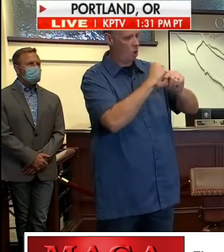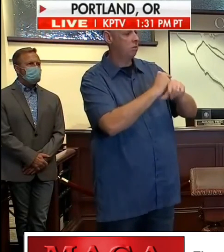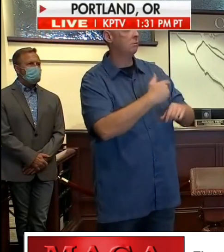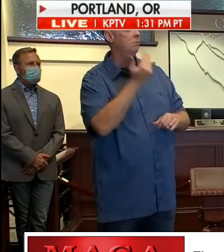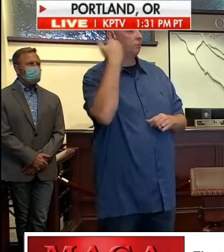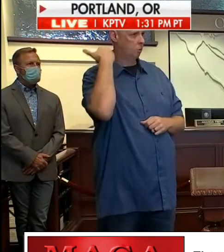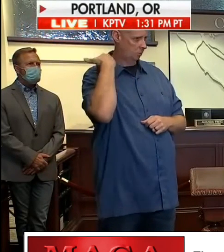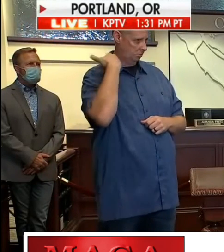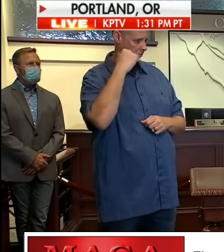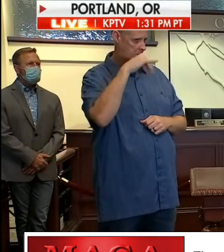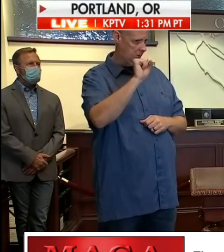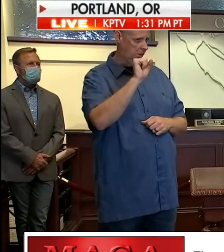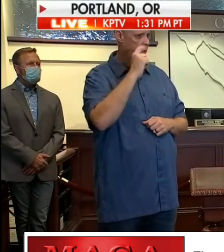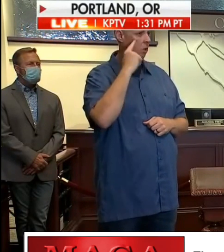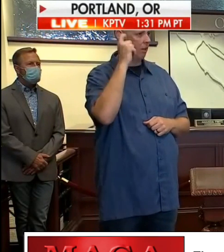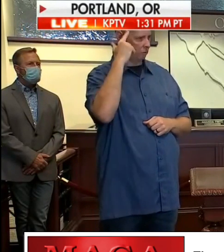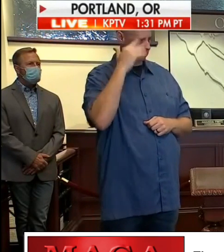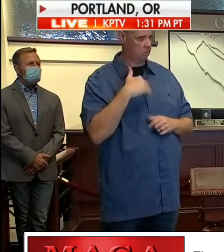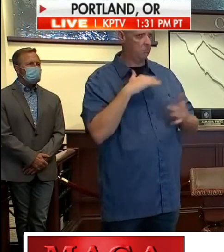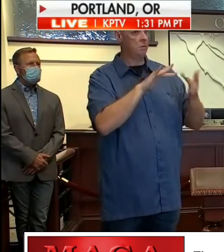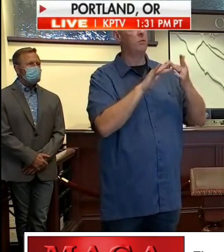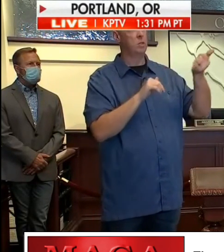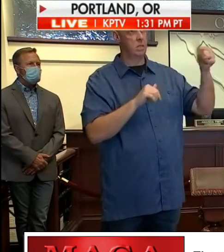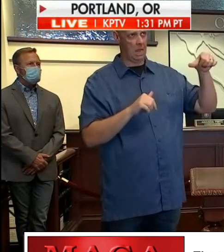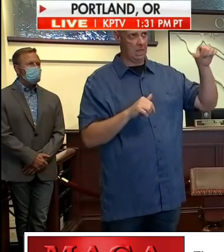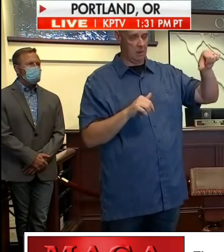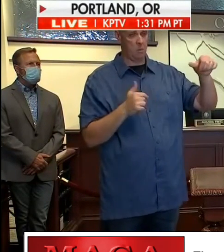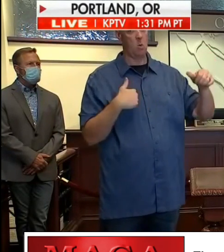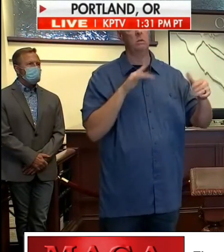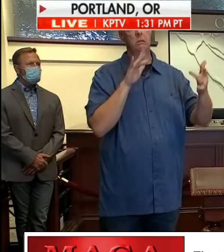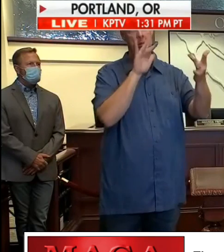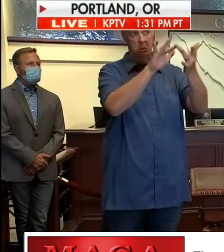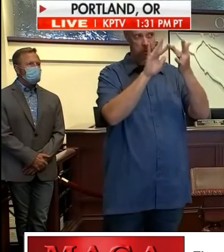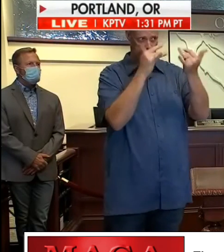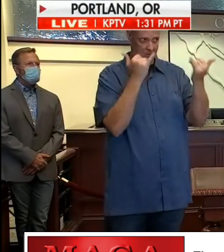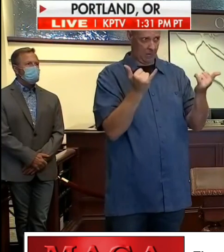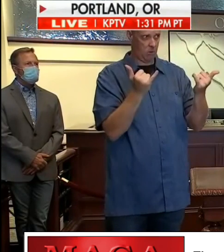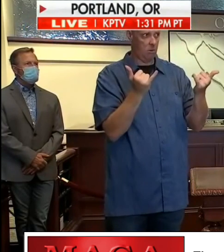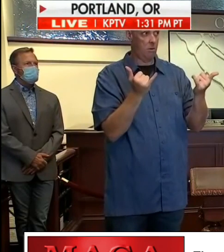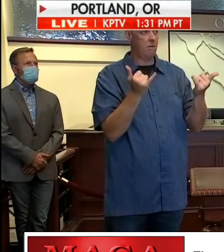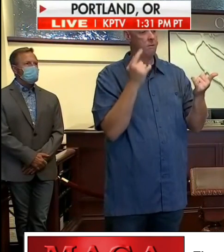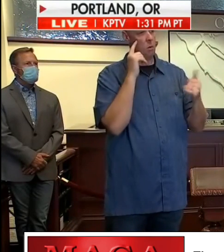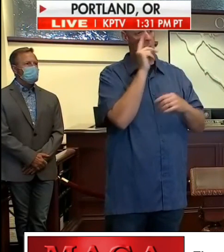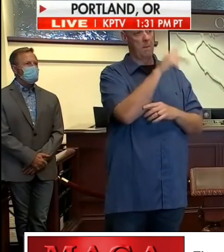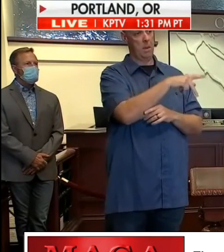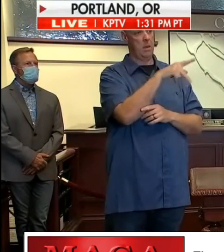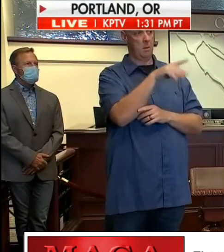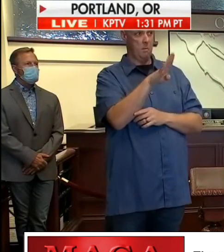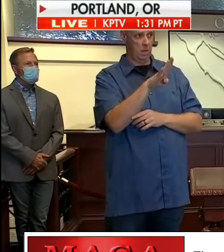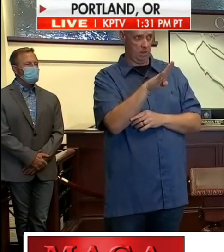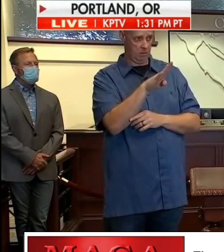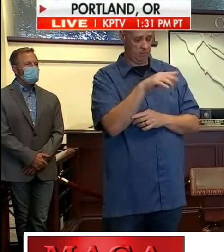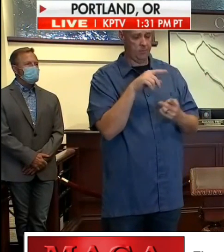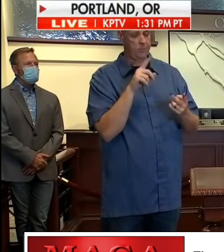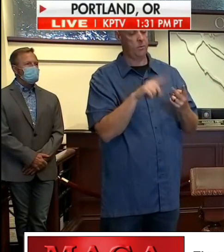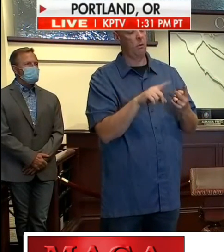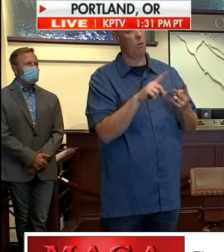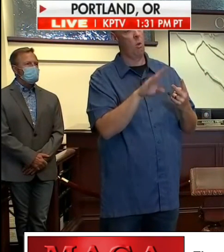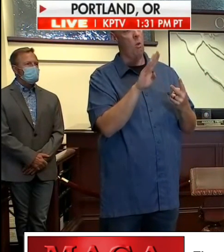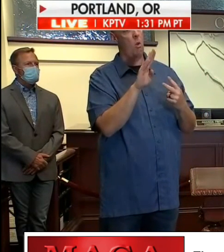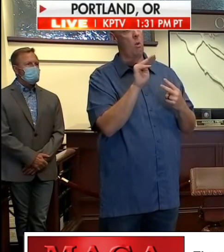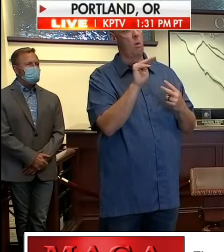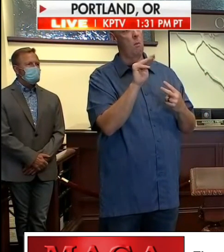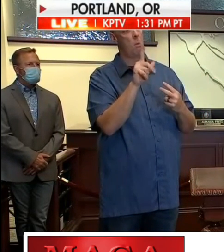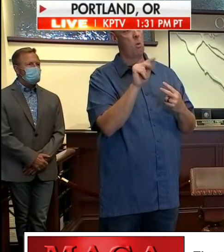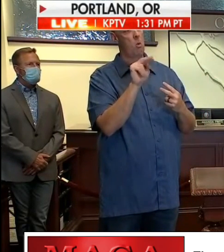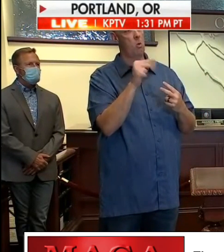circumstances, but we are in communication now. It is my belief that between PPB, the Multnomah County Sheriff's